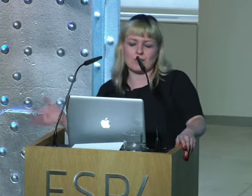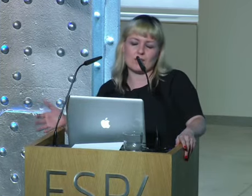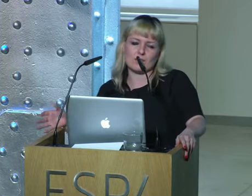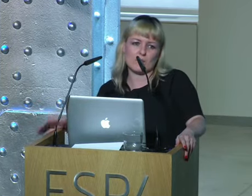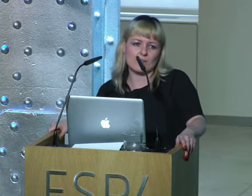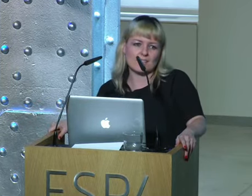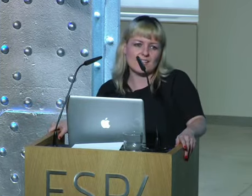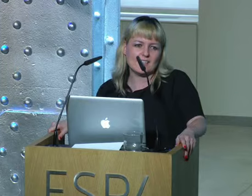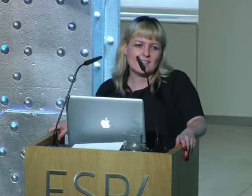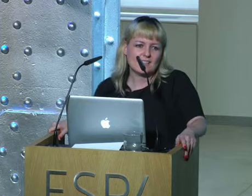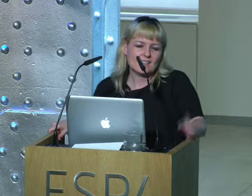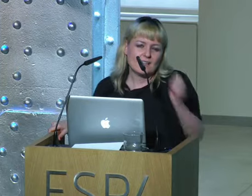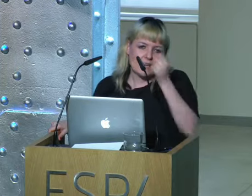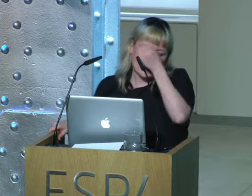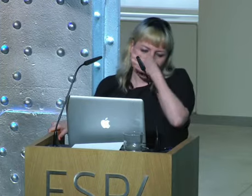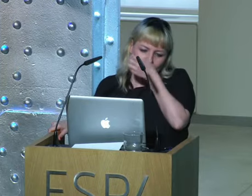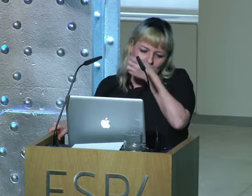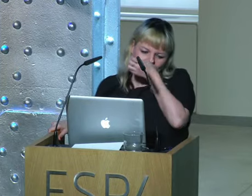not the terminology.